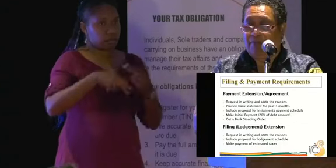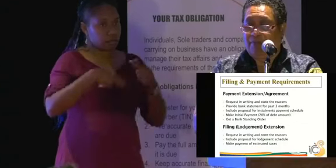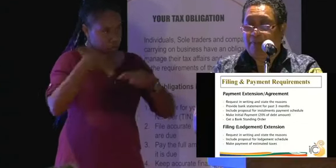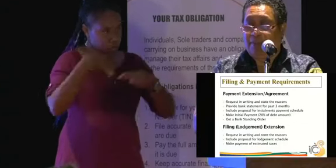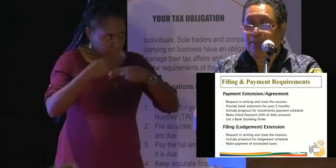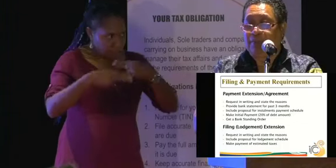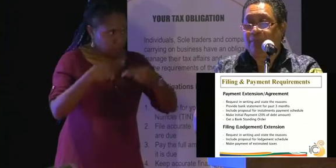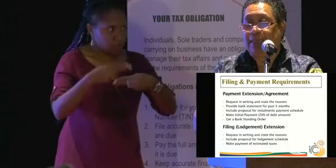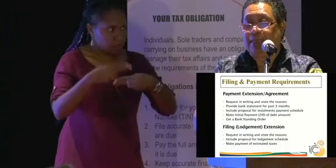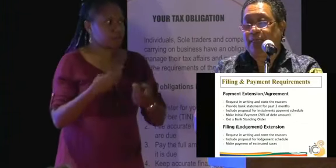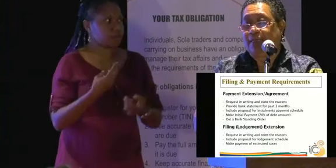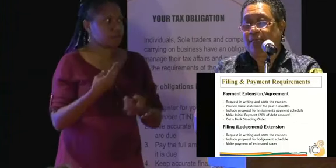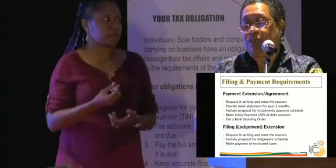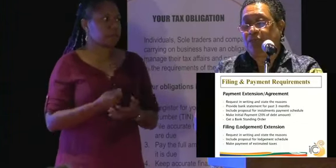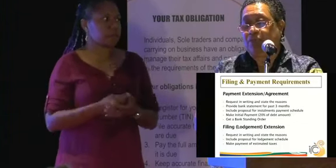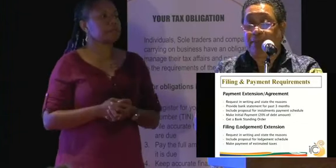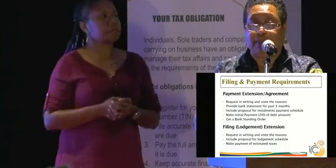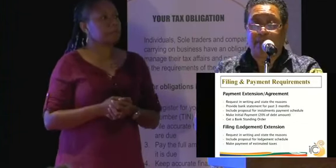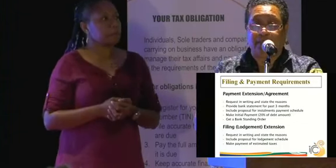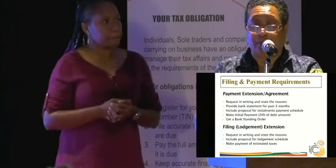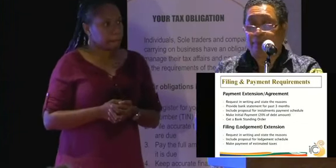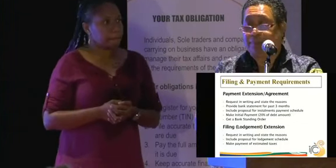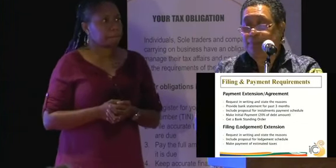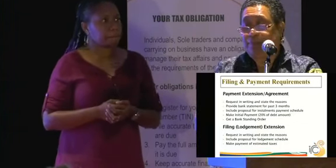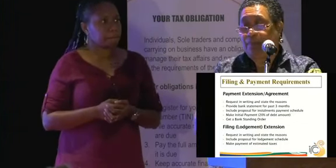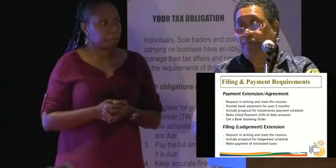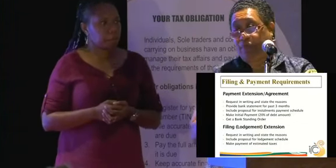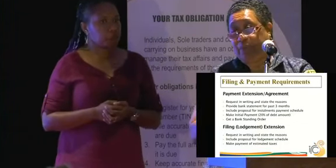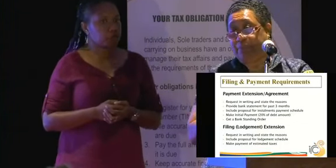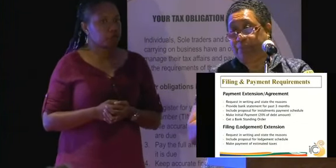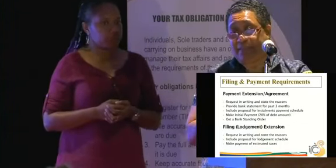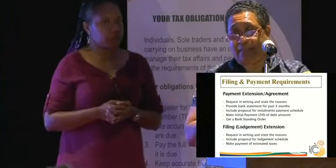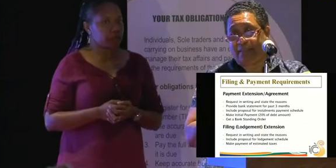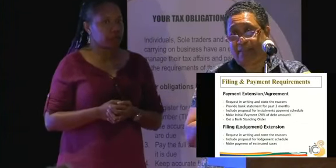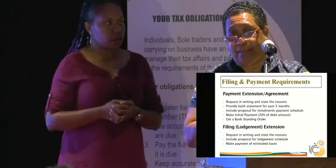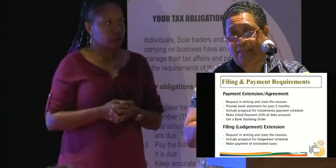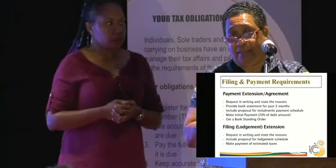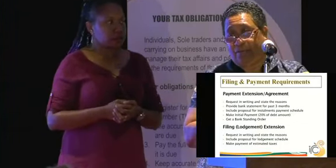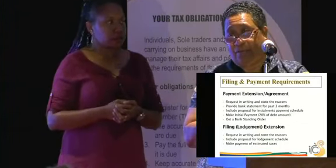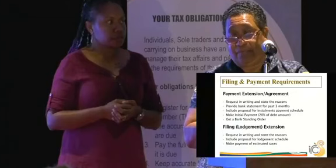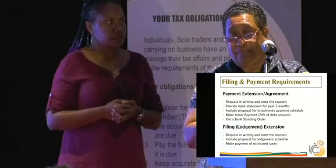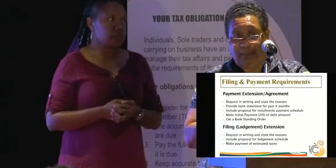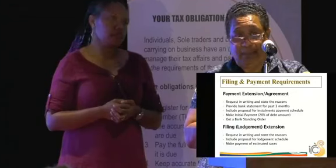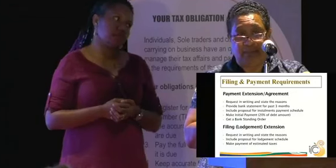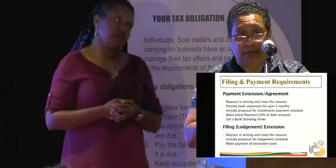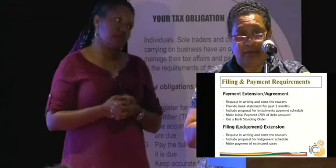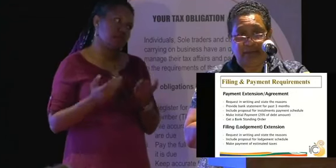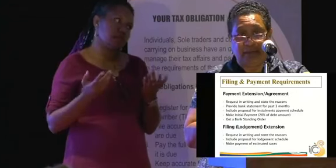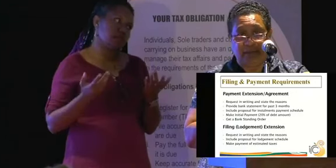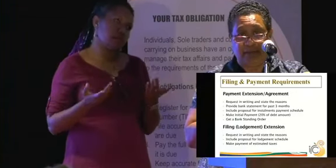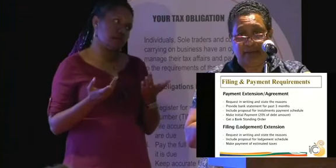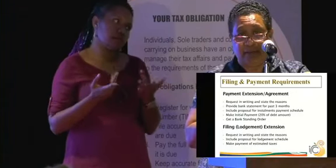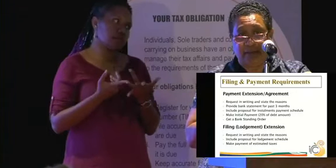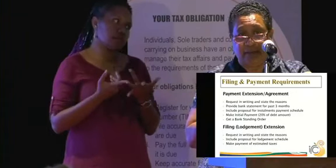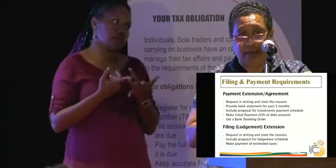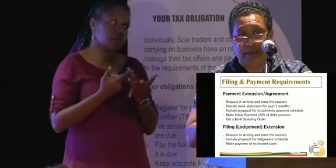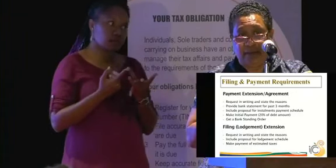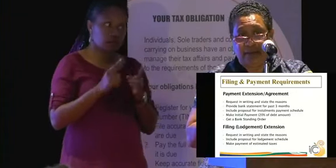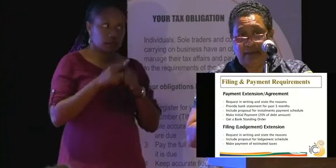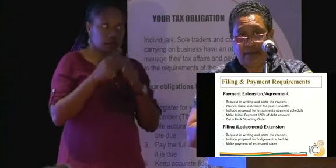Okay, apart from that, you make an initial payment of 20% of the debt amount.